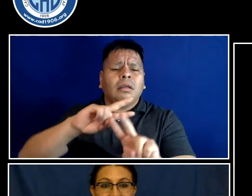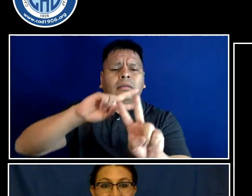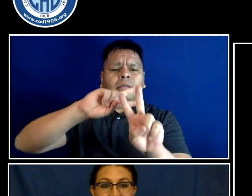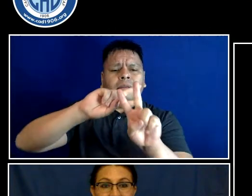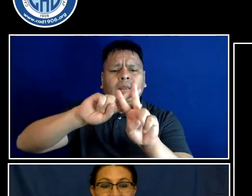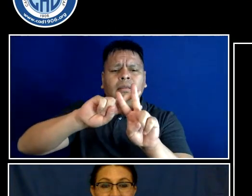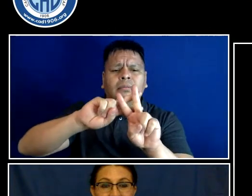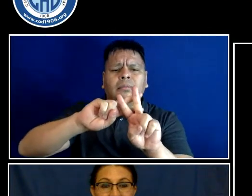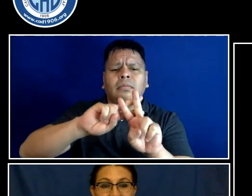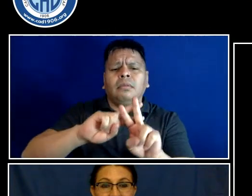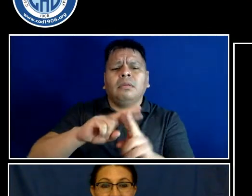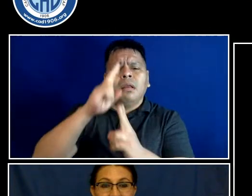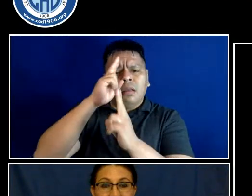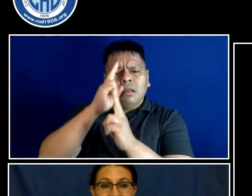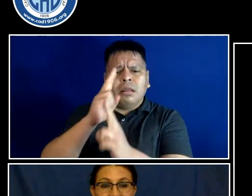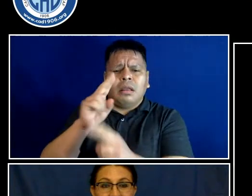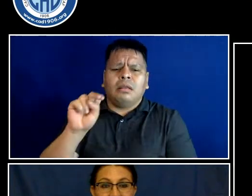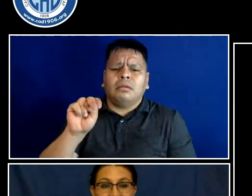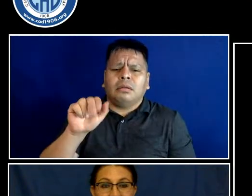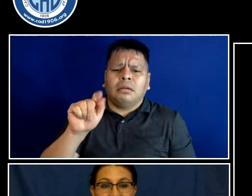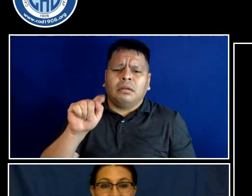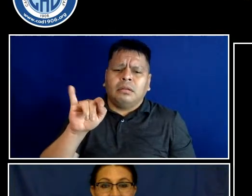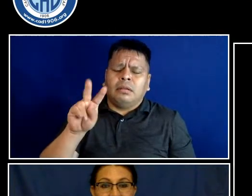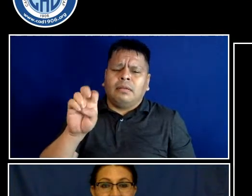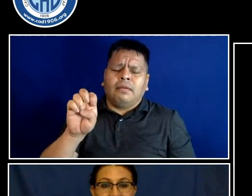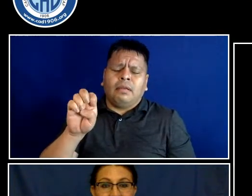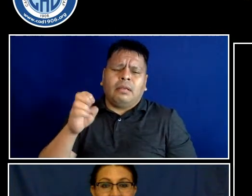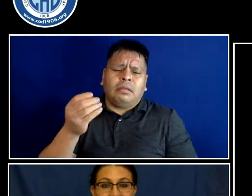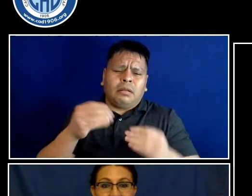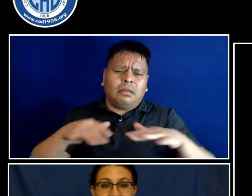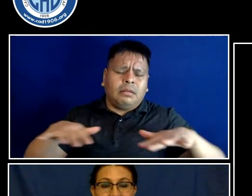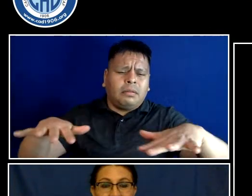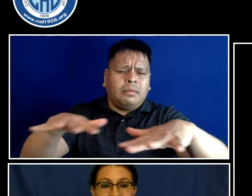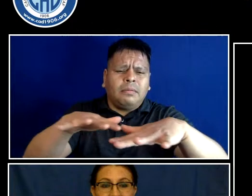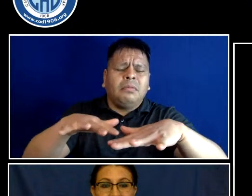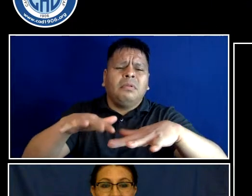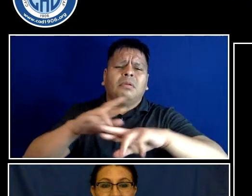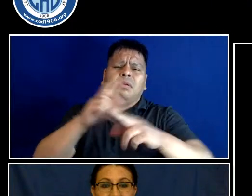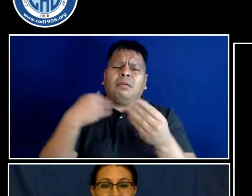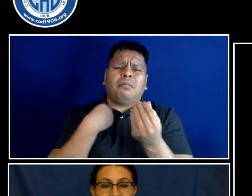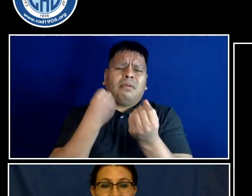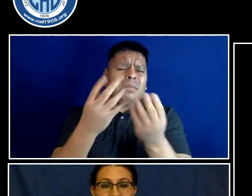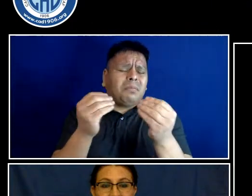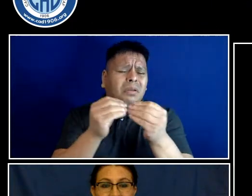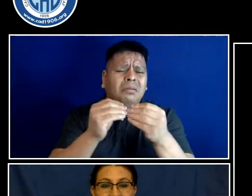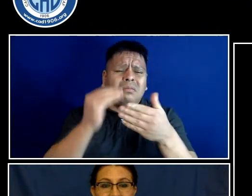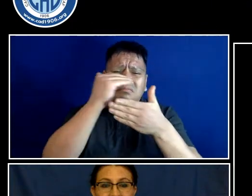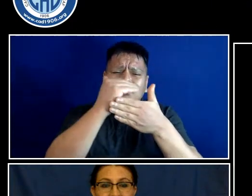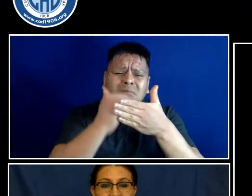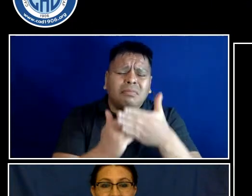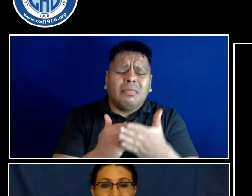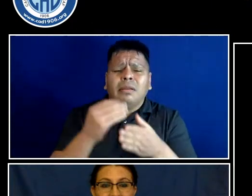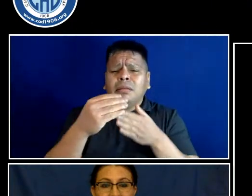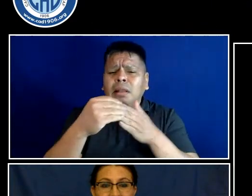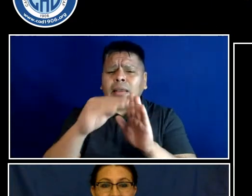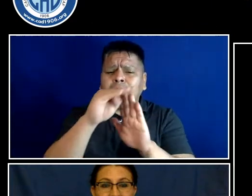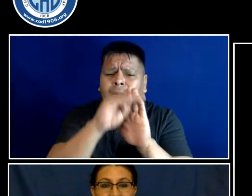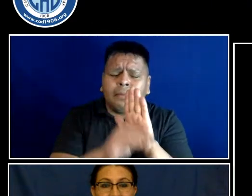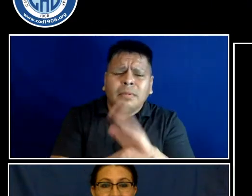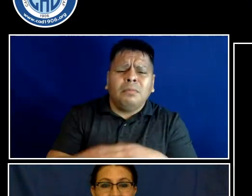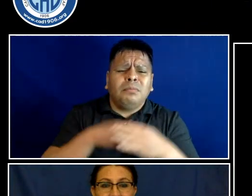the traditional caretakers of the land. For more information, you can use this hashtag